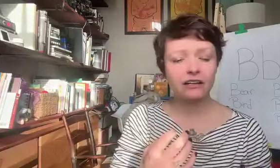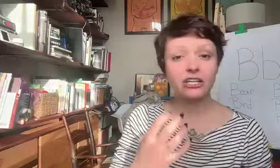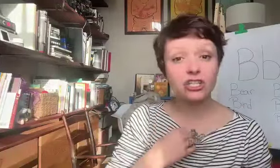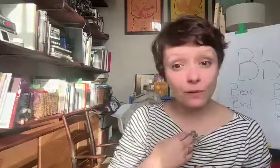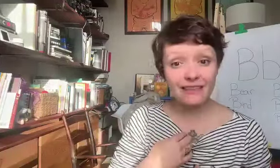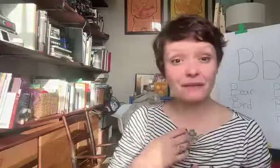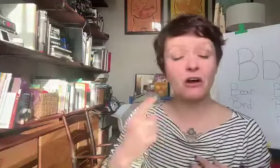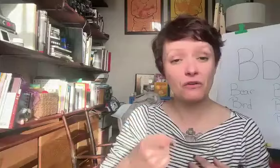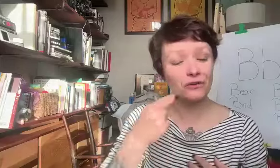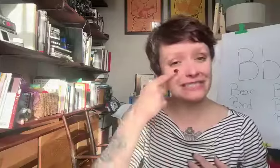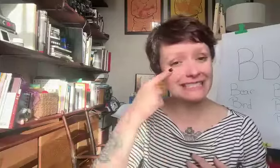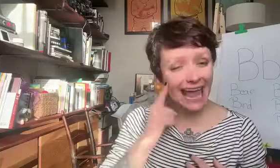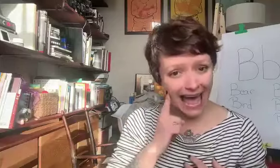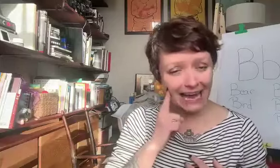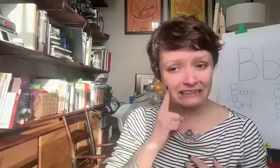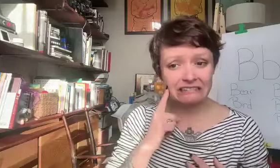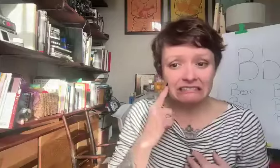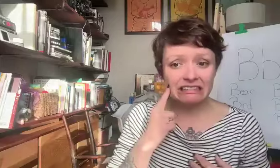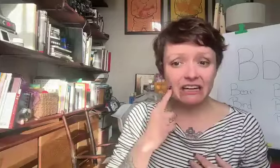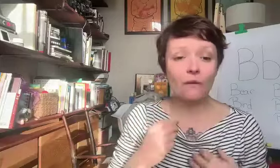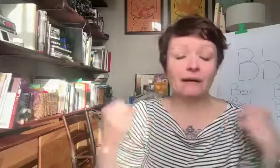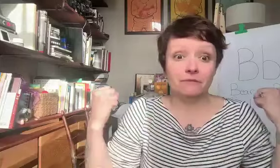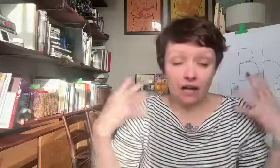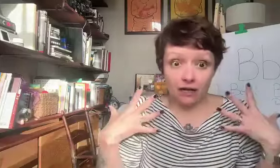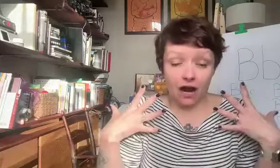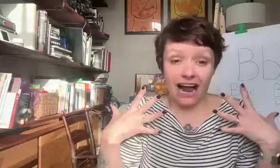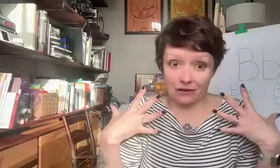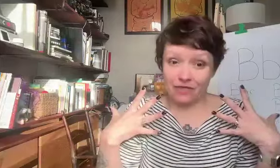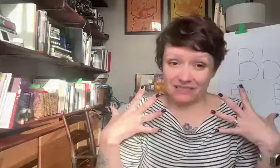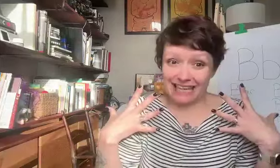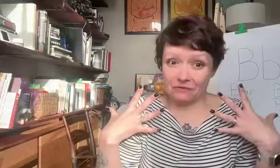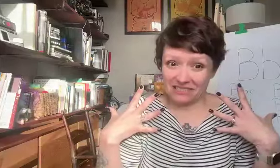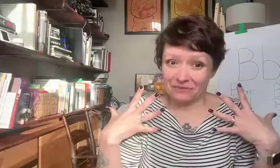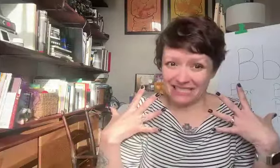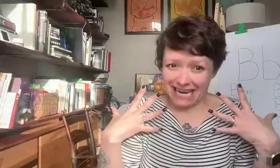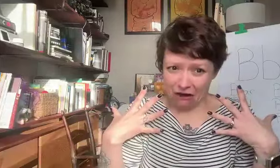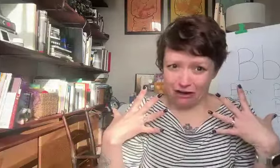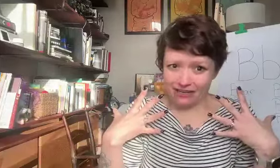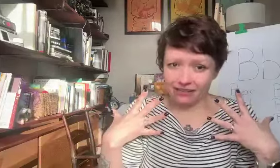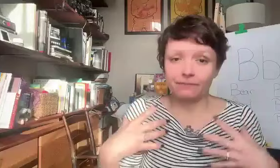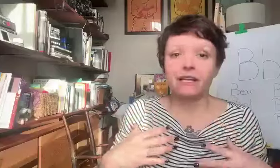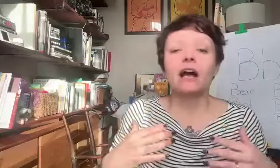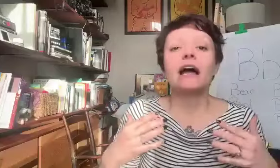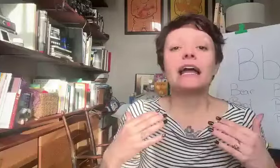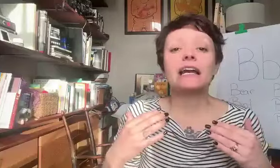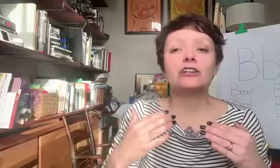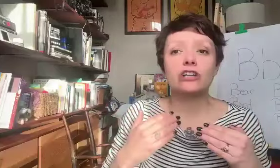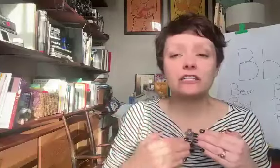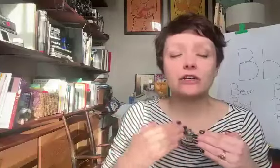like showing them like, oh, you're sad. I know that was a loud noise. That was scary. It just goes